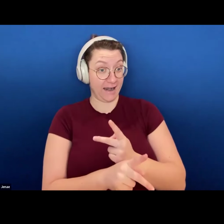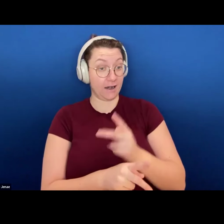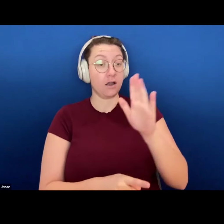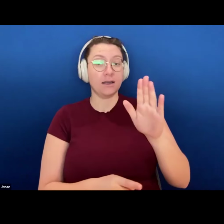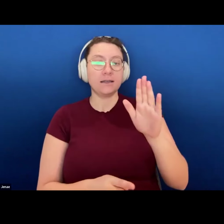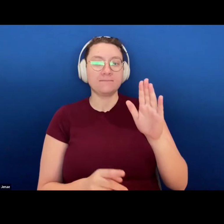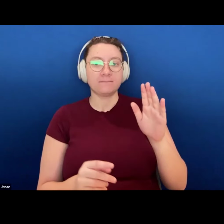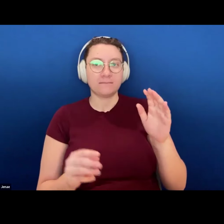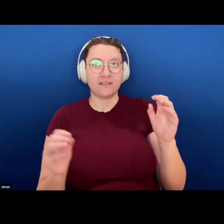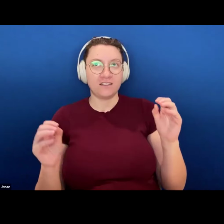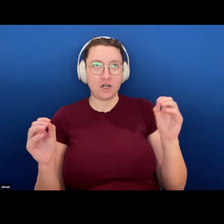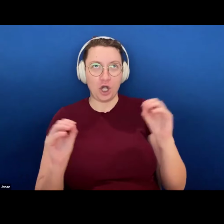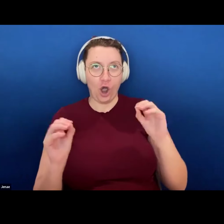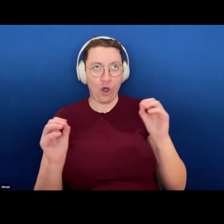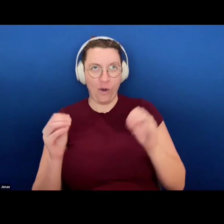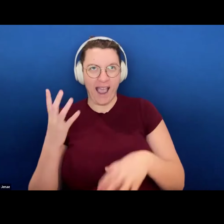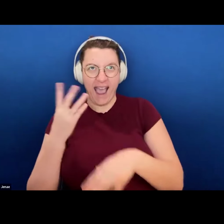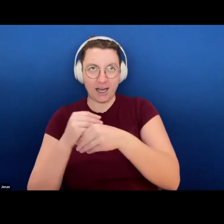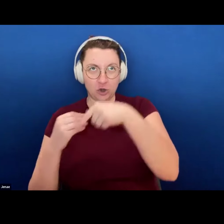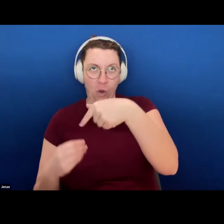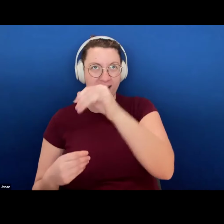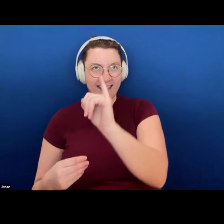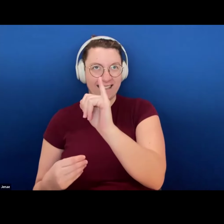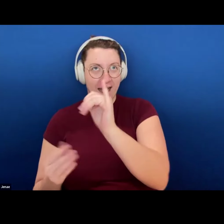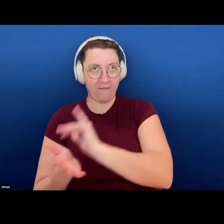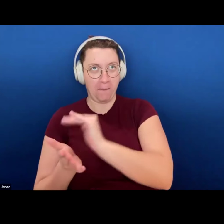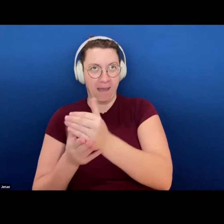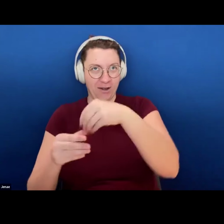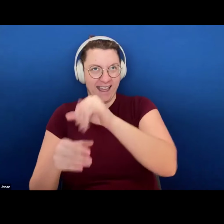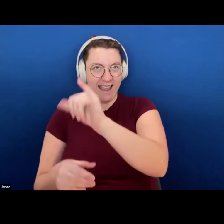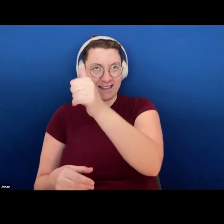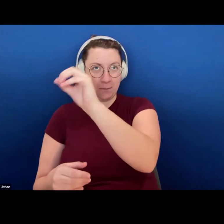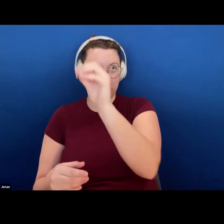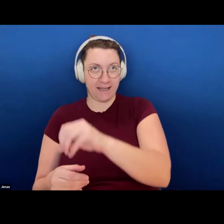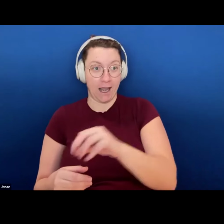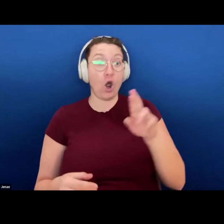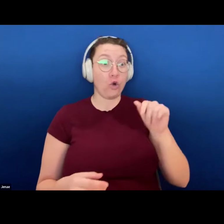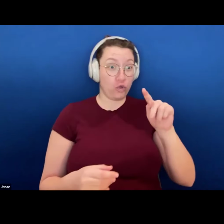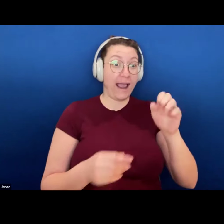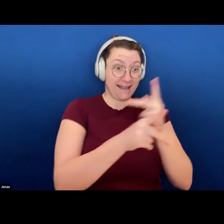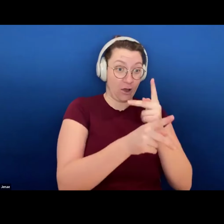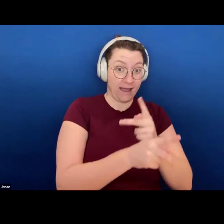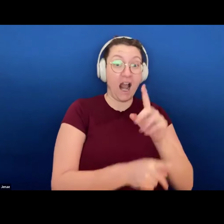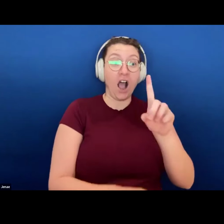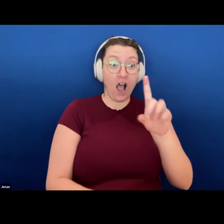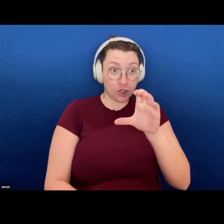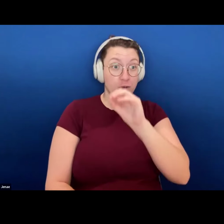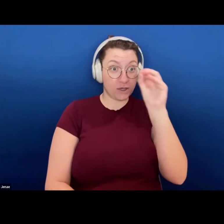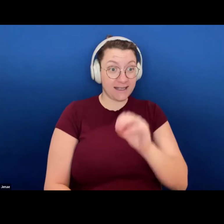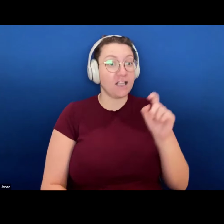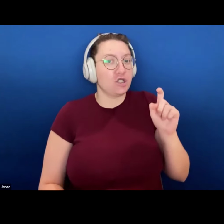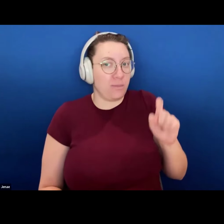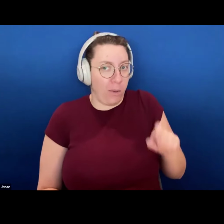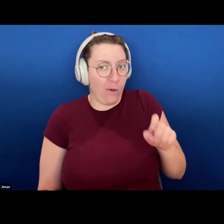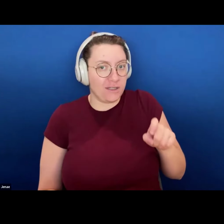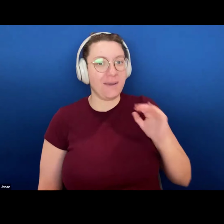is no quality incentive extra amount in your 10%. The rates as they were calculated, 100% is supposed to be